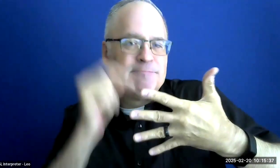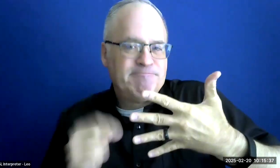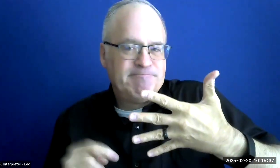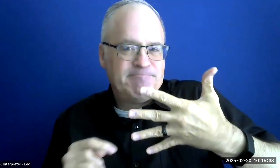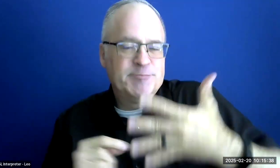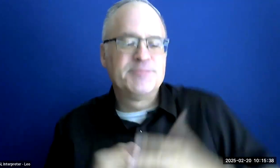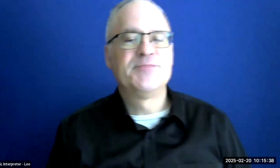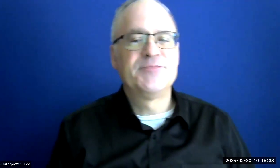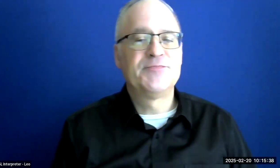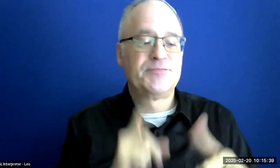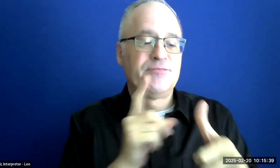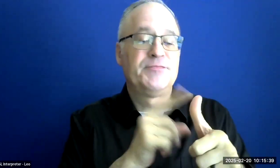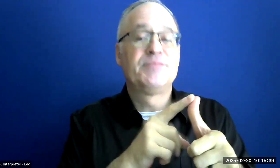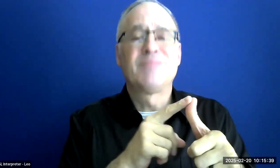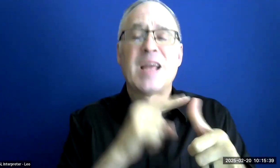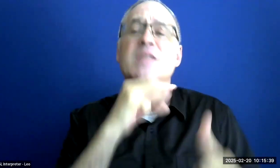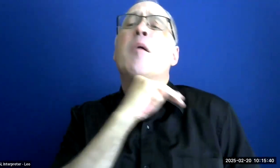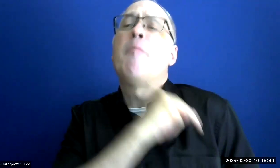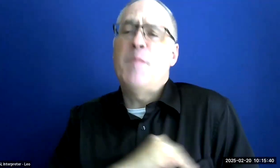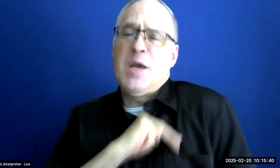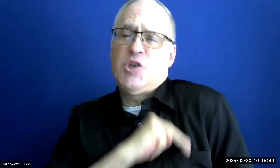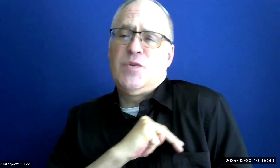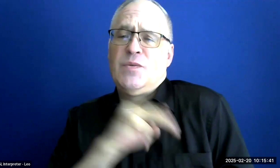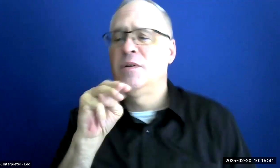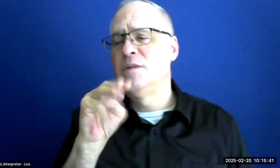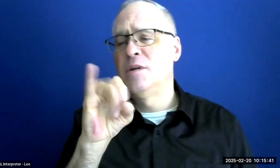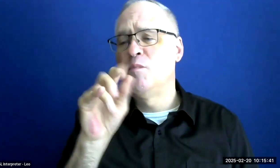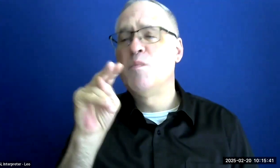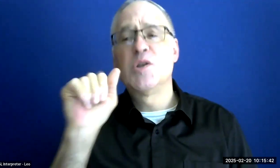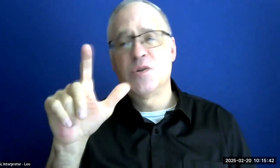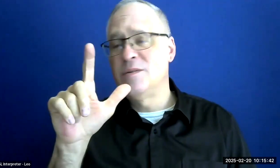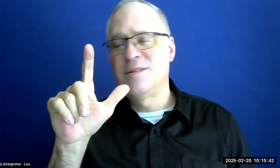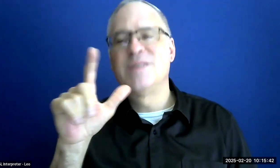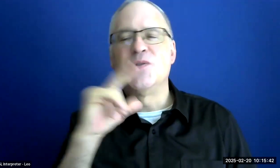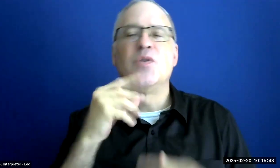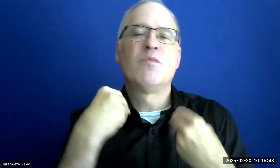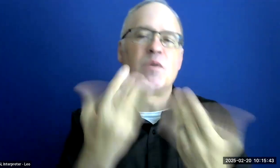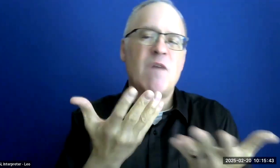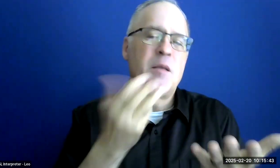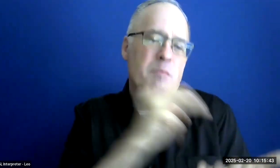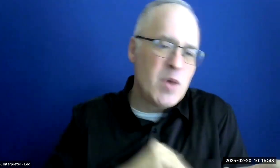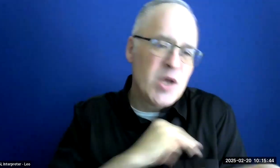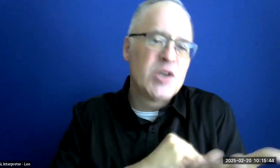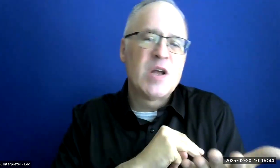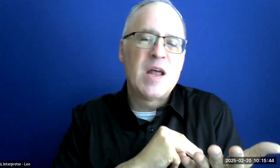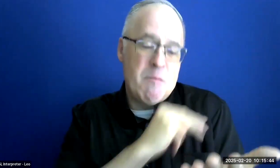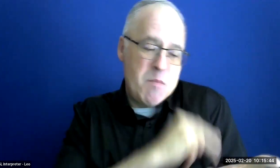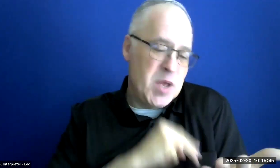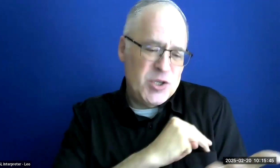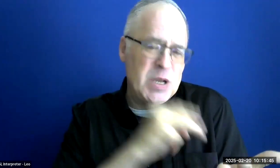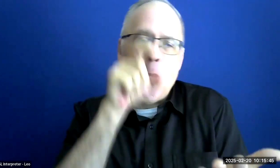First, it is missional. Connectionalism exists to serve mission, and mission cannot exist without